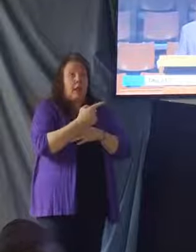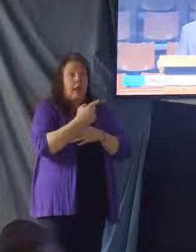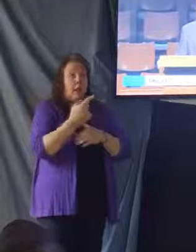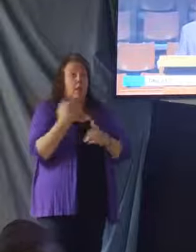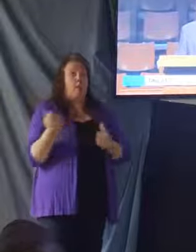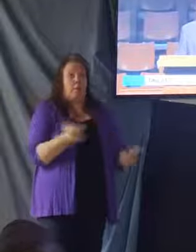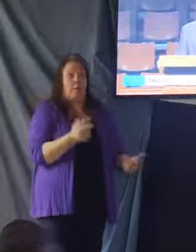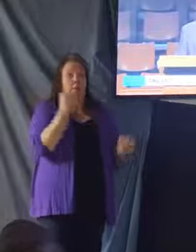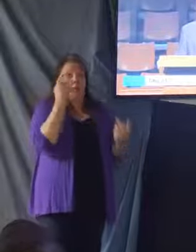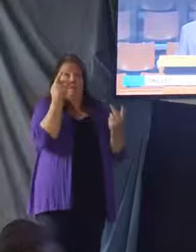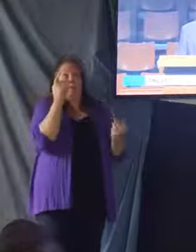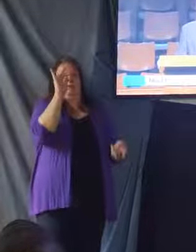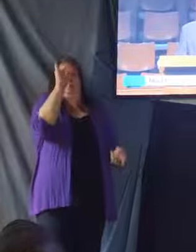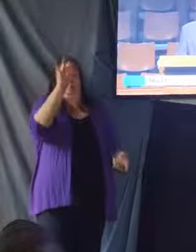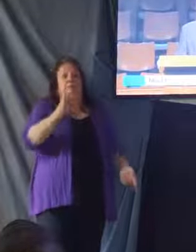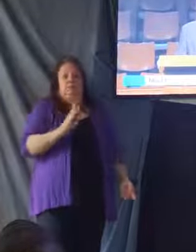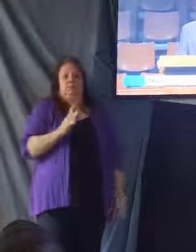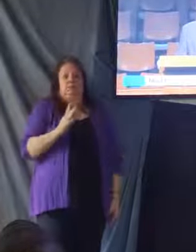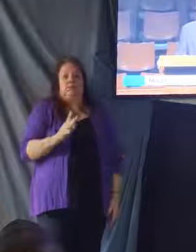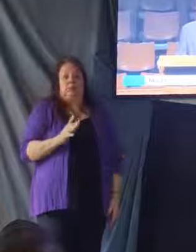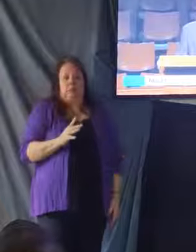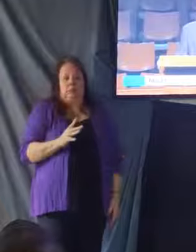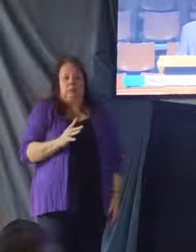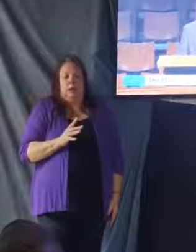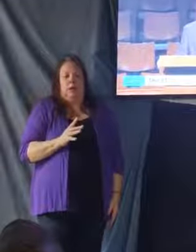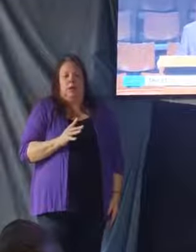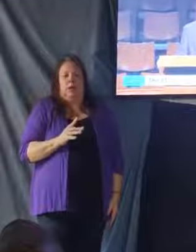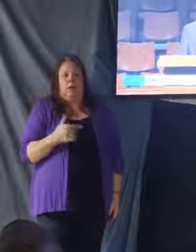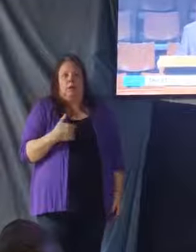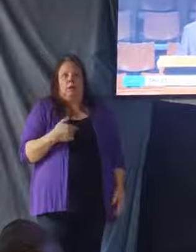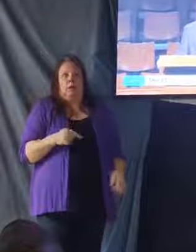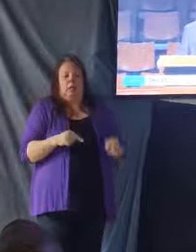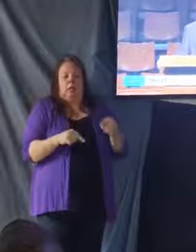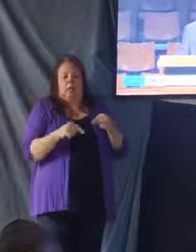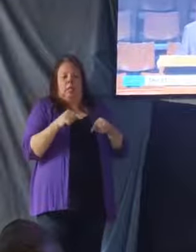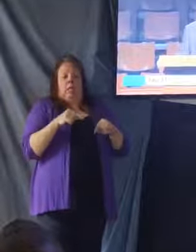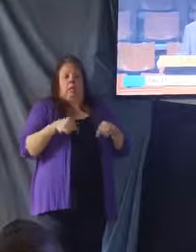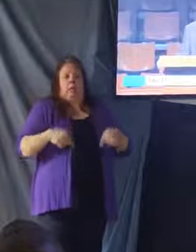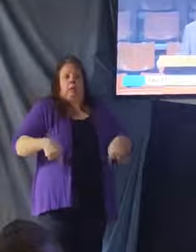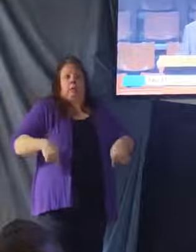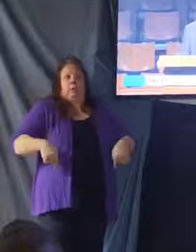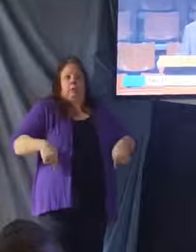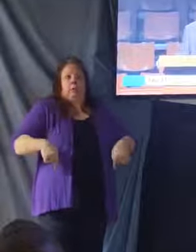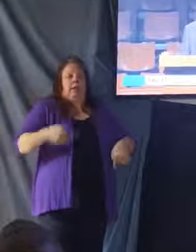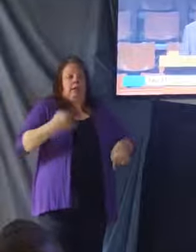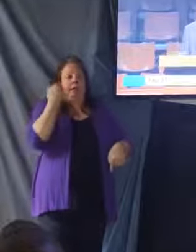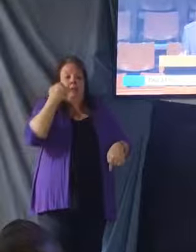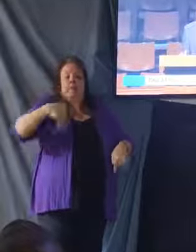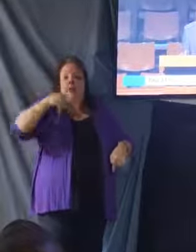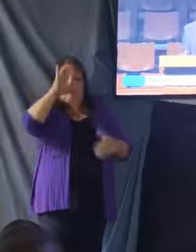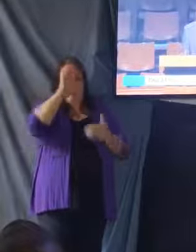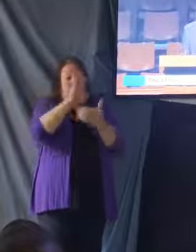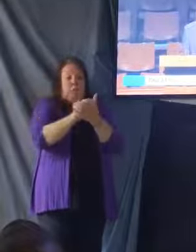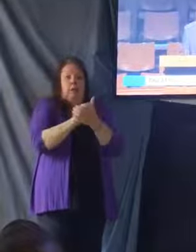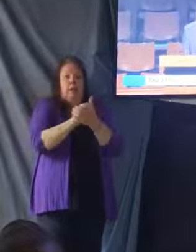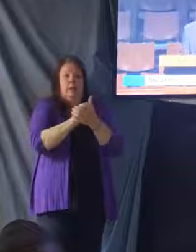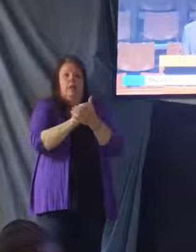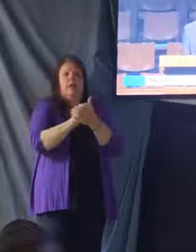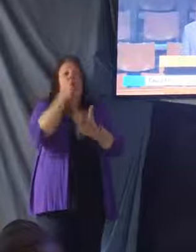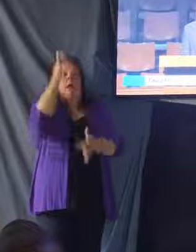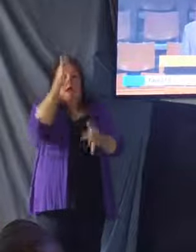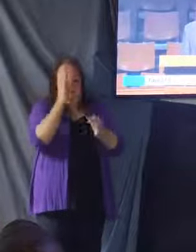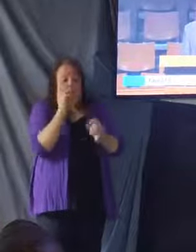to all. And then we'll cower in fear if they've not believed in him, and judgment